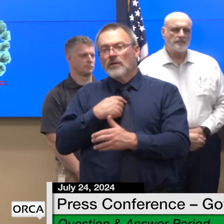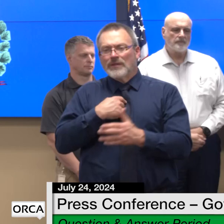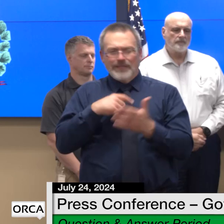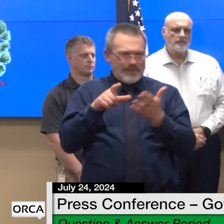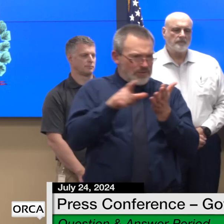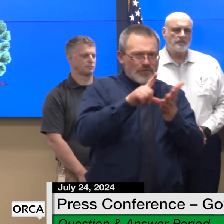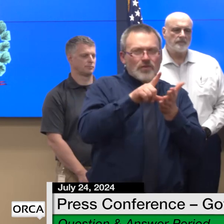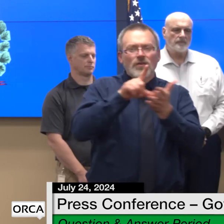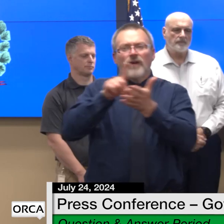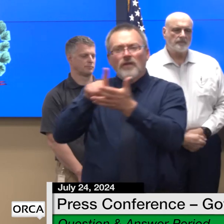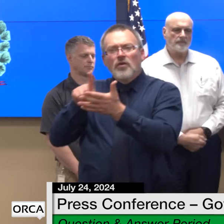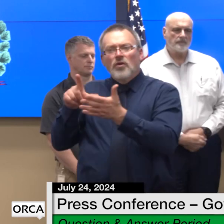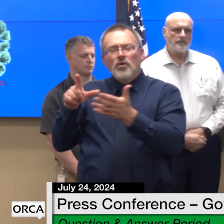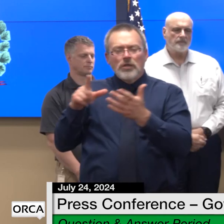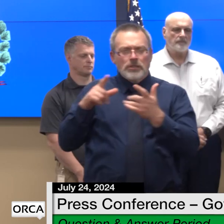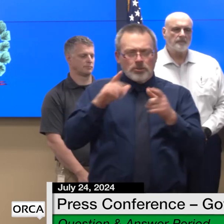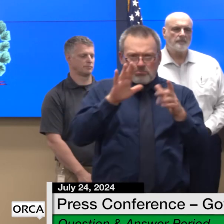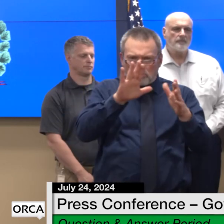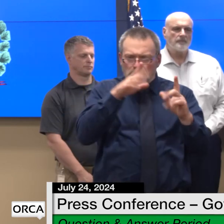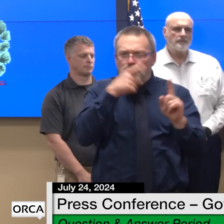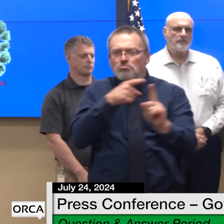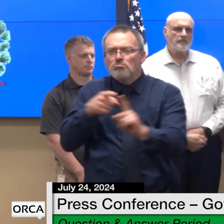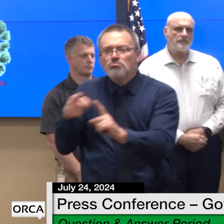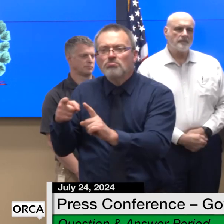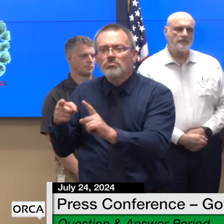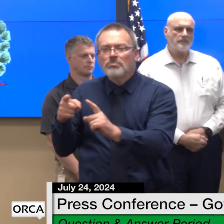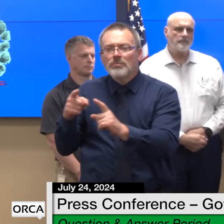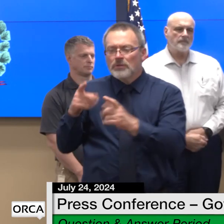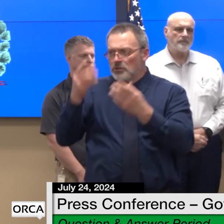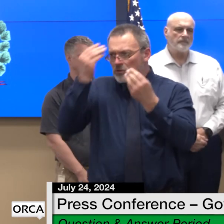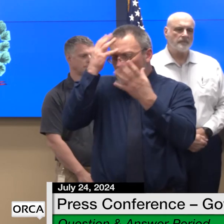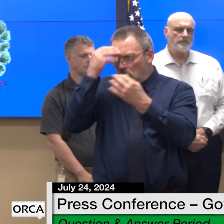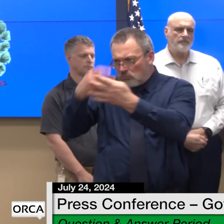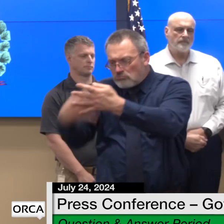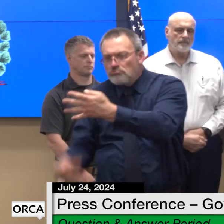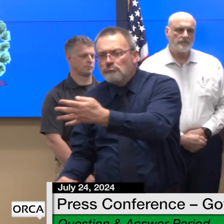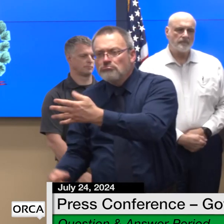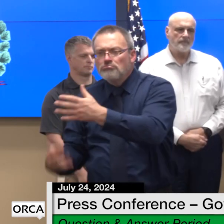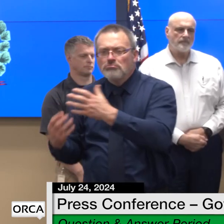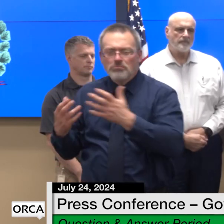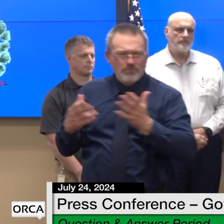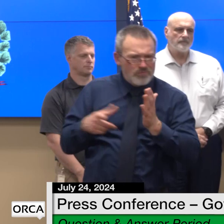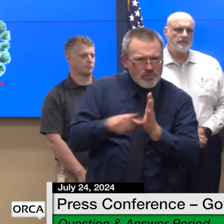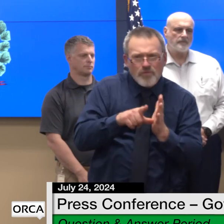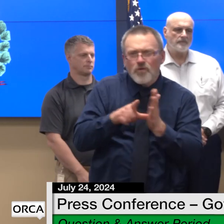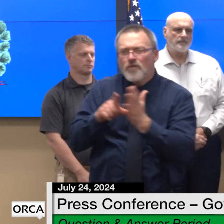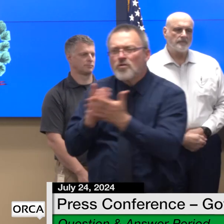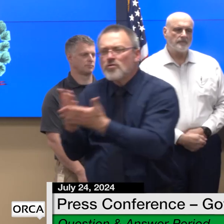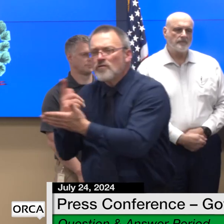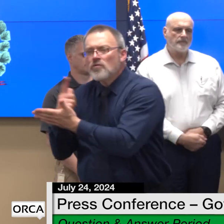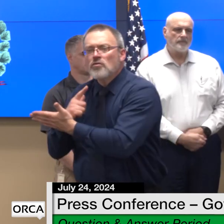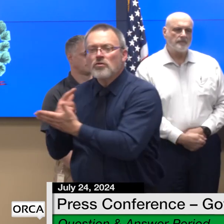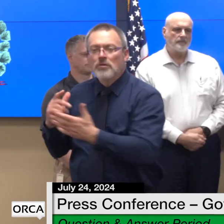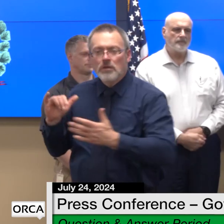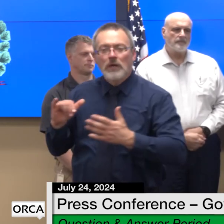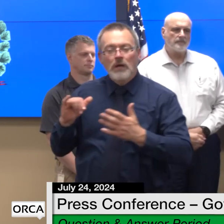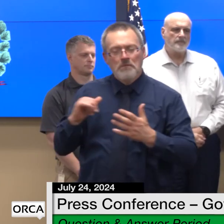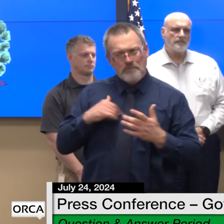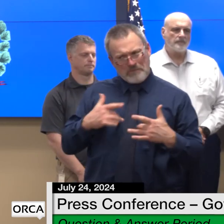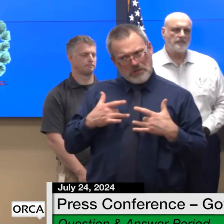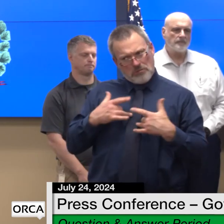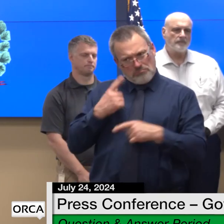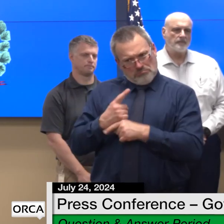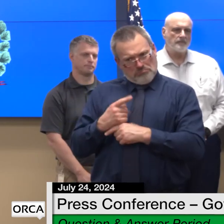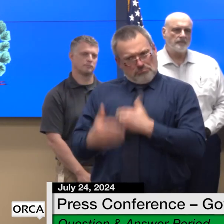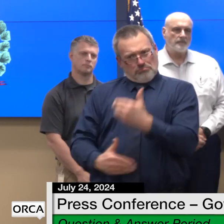the different data sets that were being recommended, and feel confident with the approach we have proceeded with.